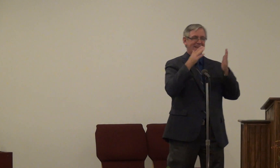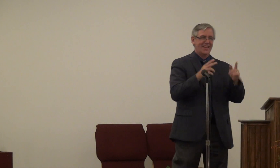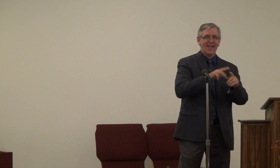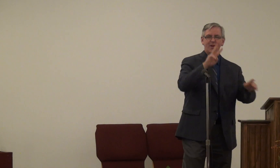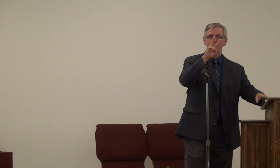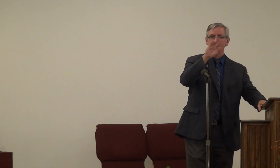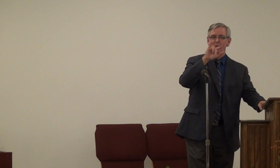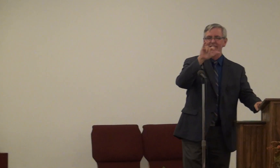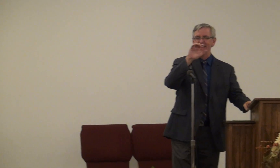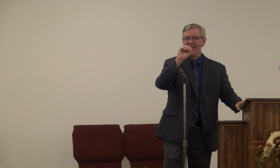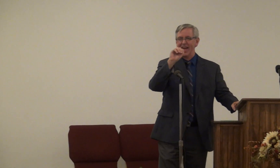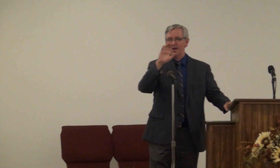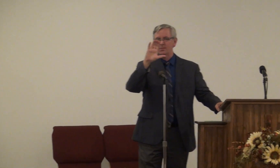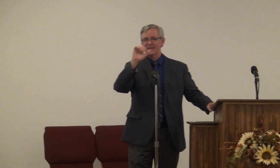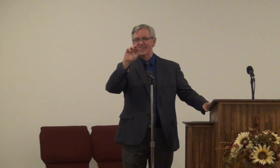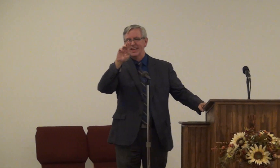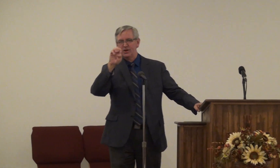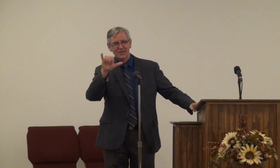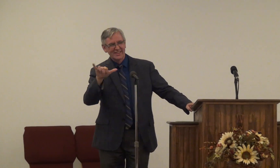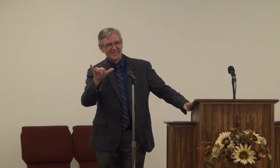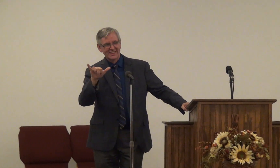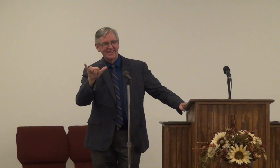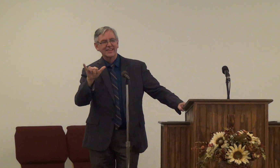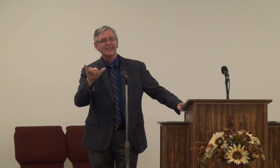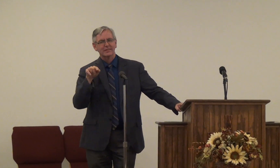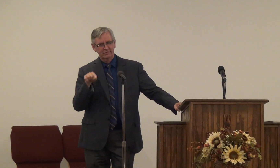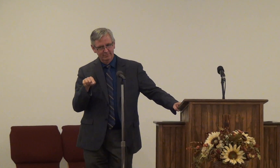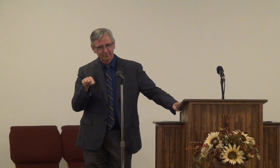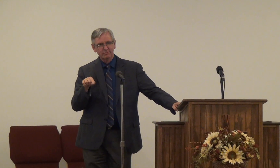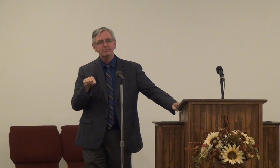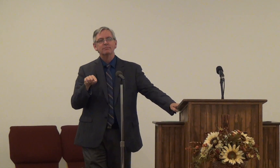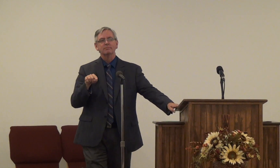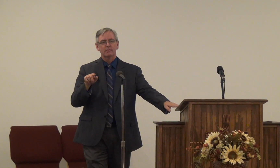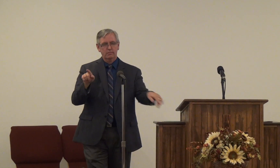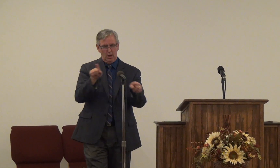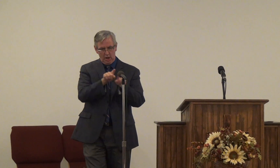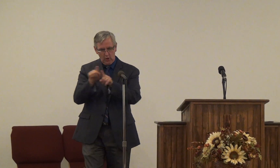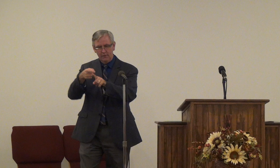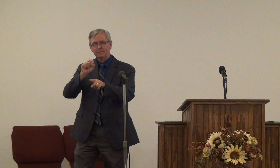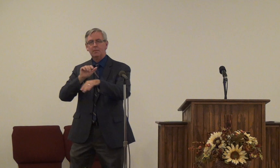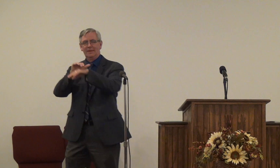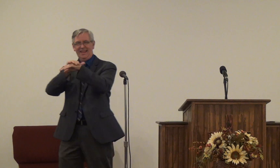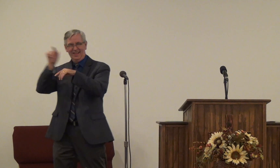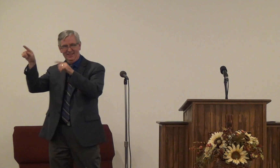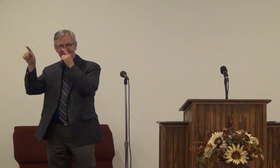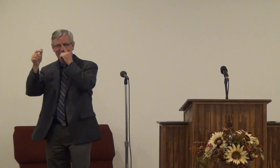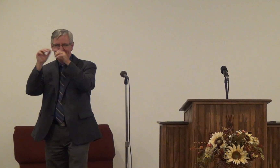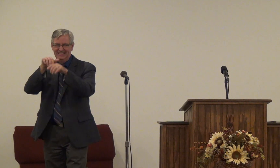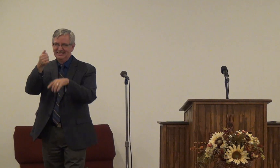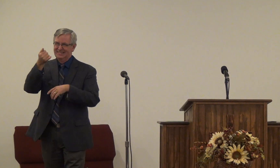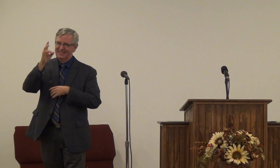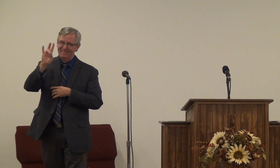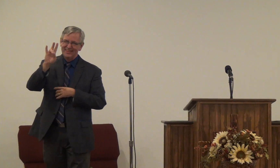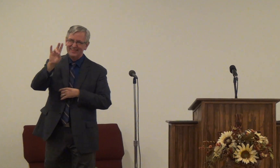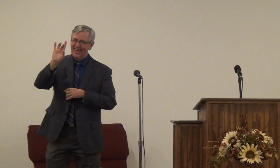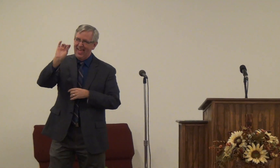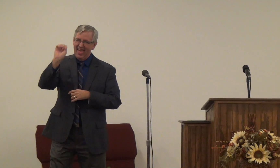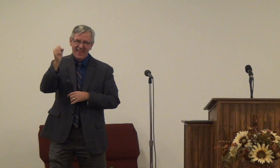another missionary, a guy named William Carey. William Carey was from England as well in